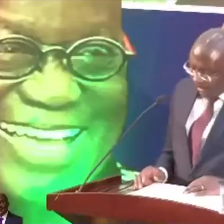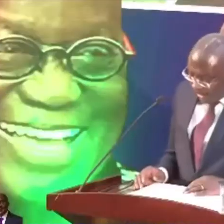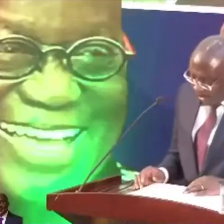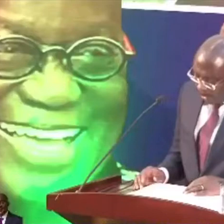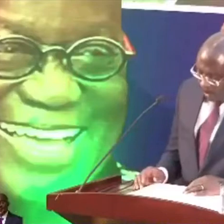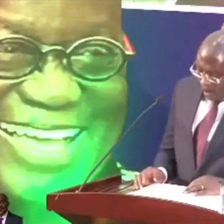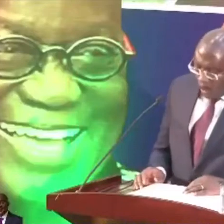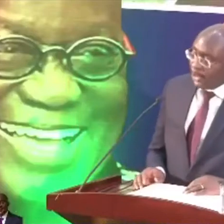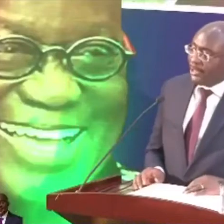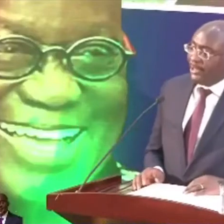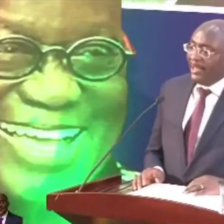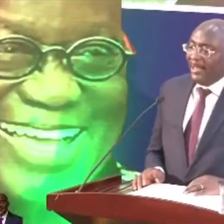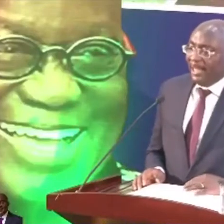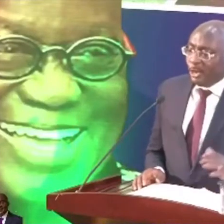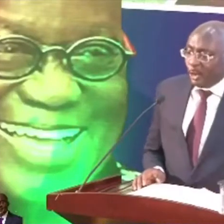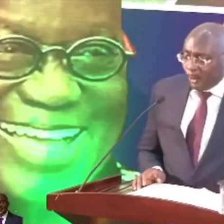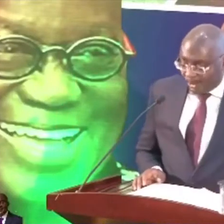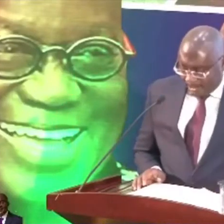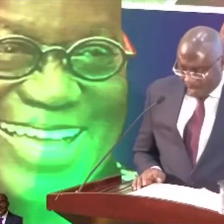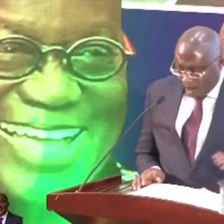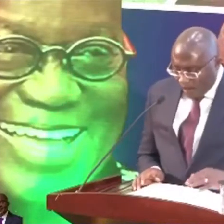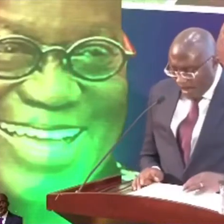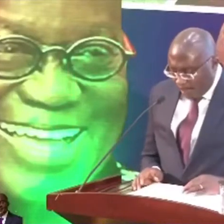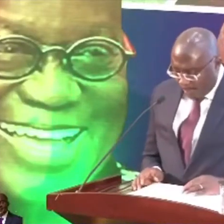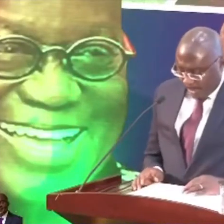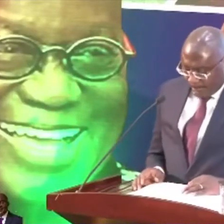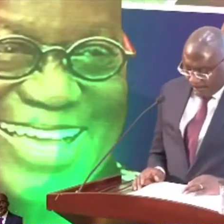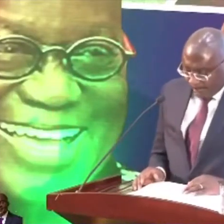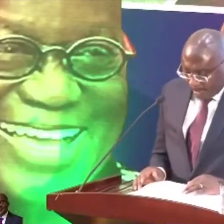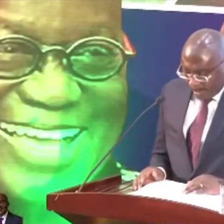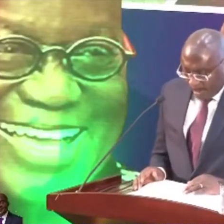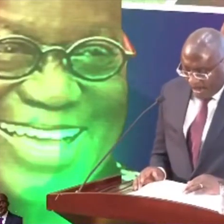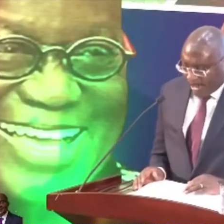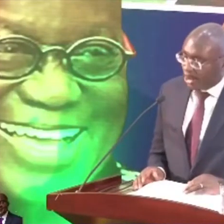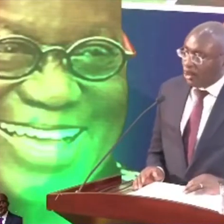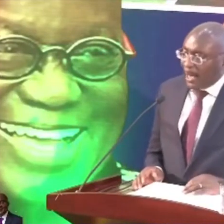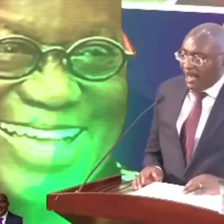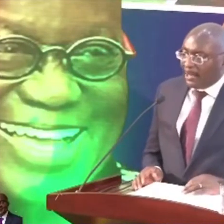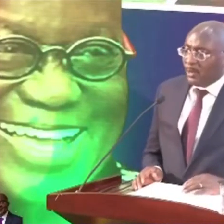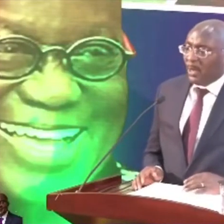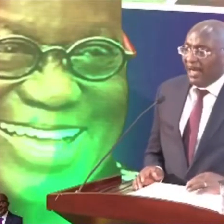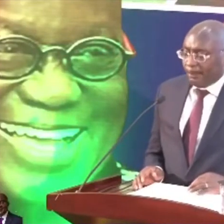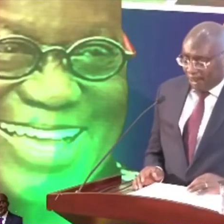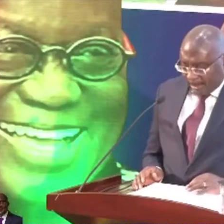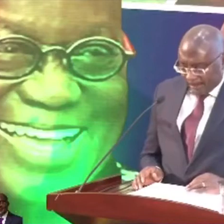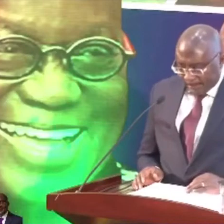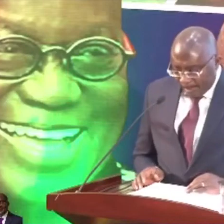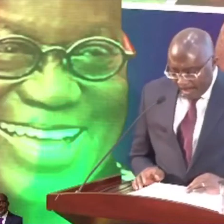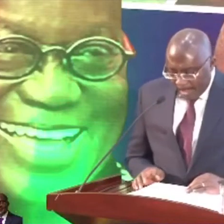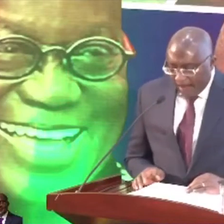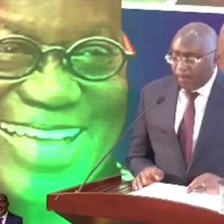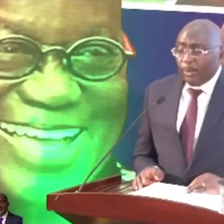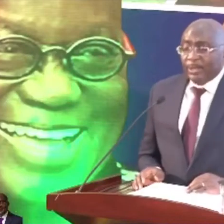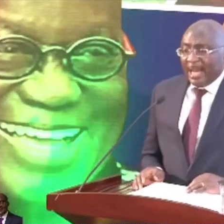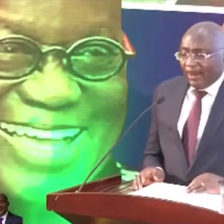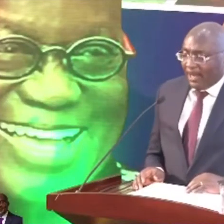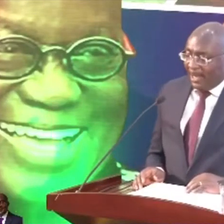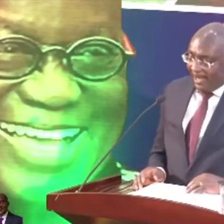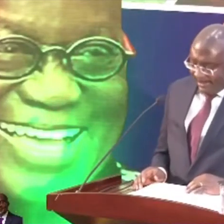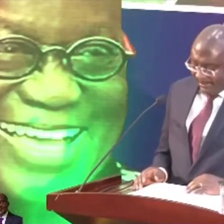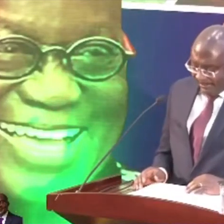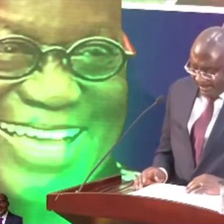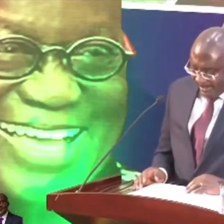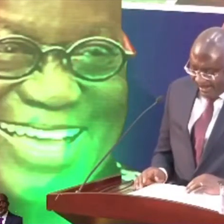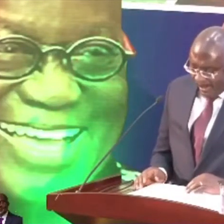we've just watched a short documentary which has tried to capture a broad